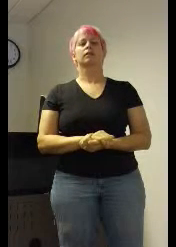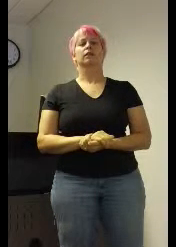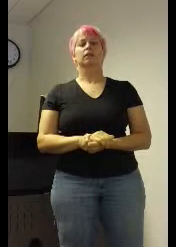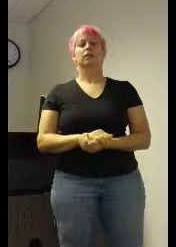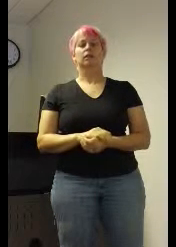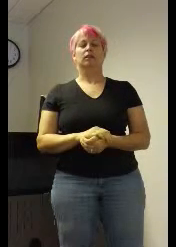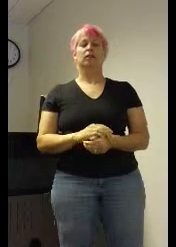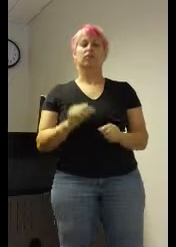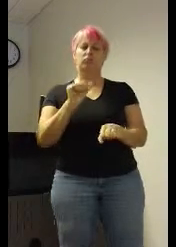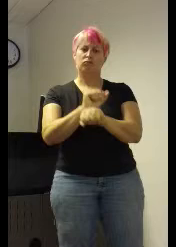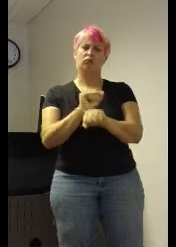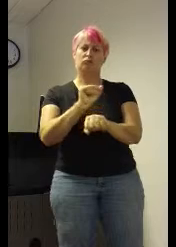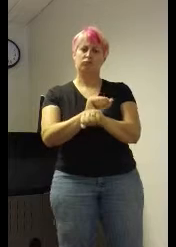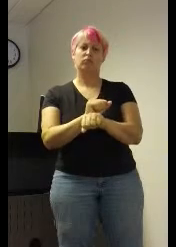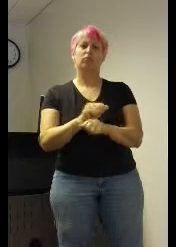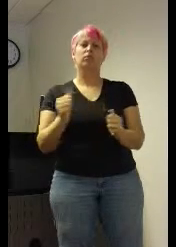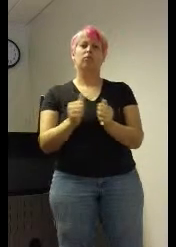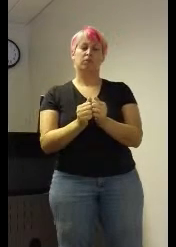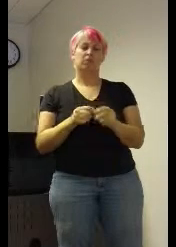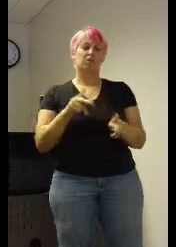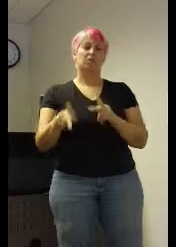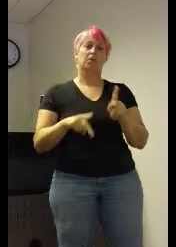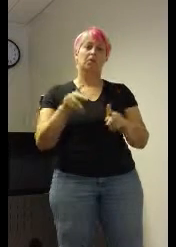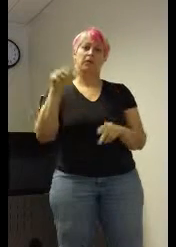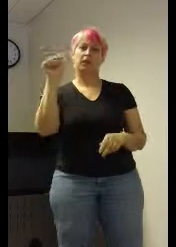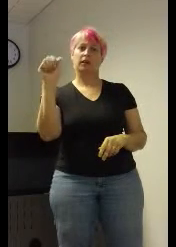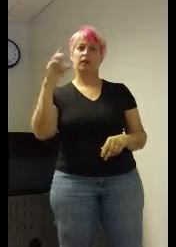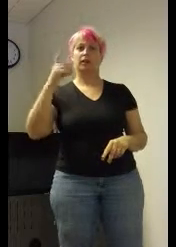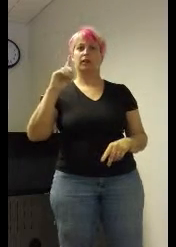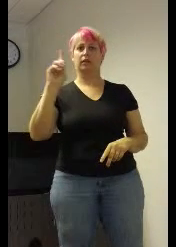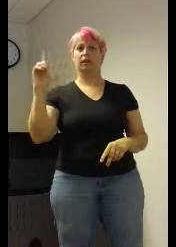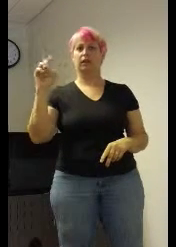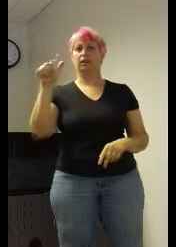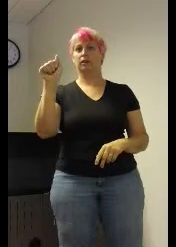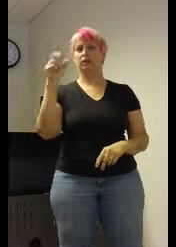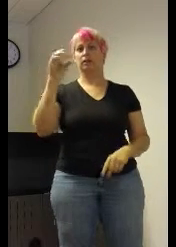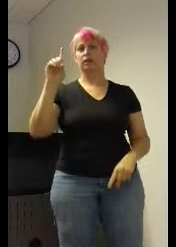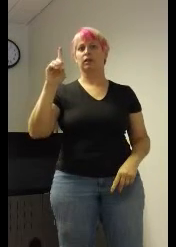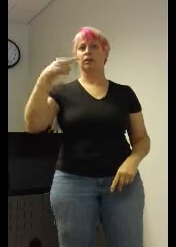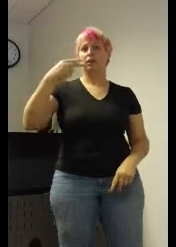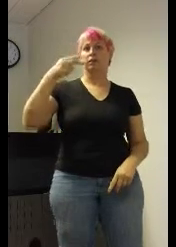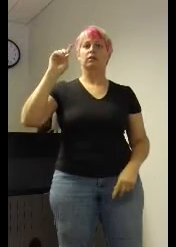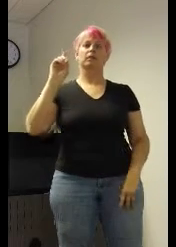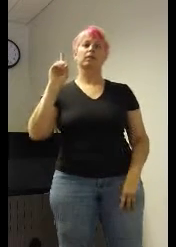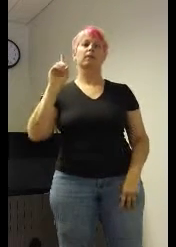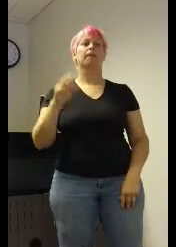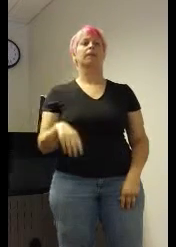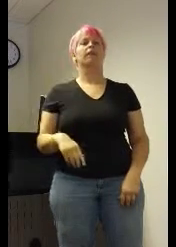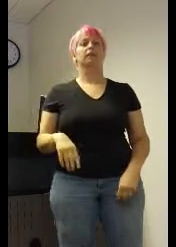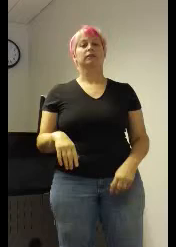ADHD. Just this weekend, I had a gentleman sit next to me and say, once he was